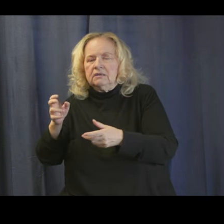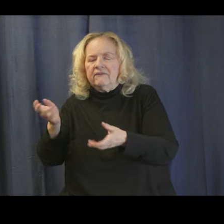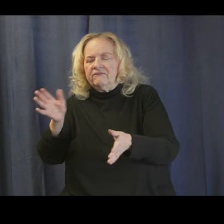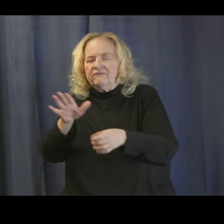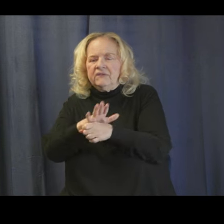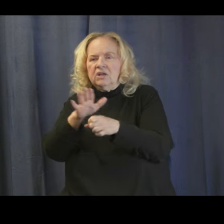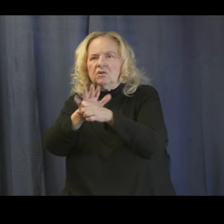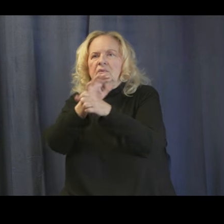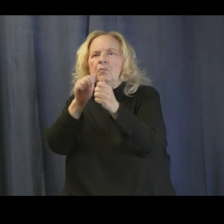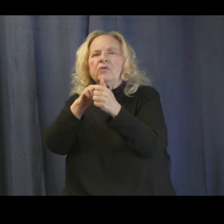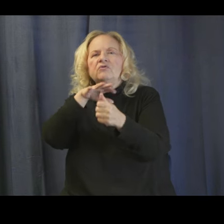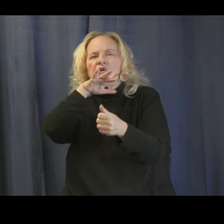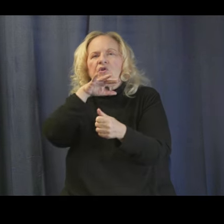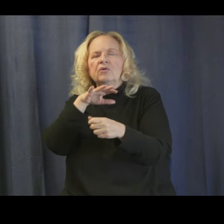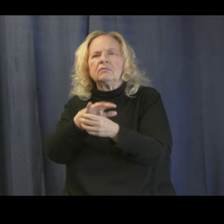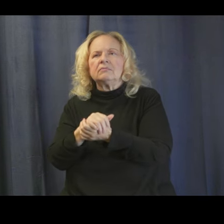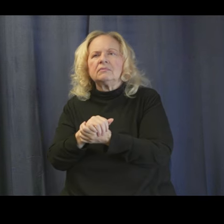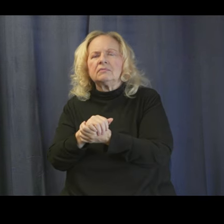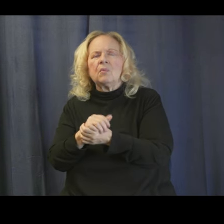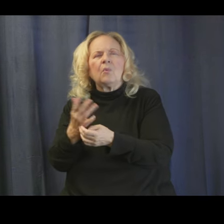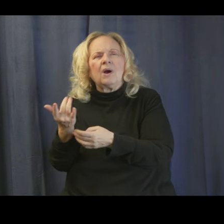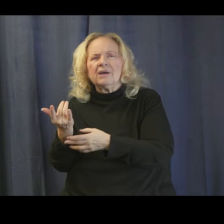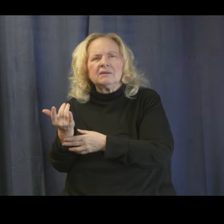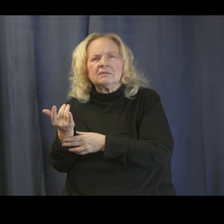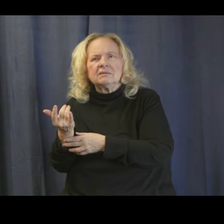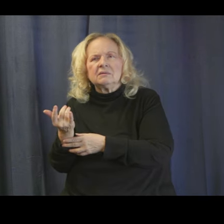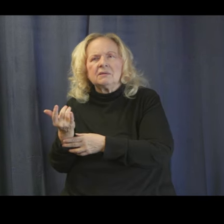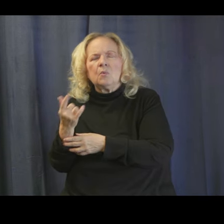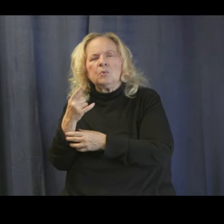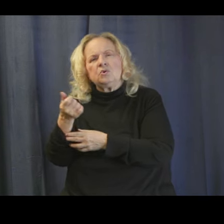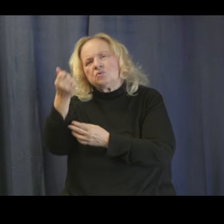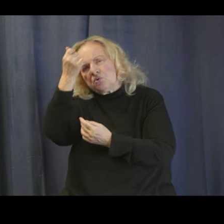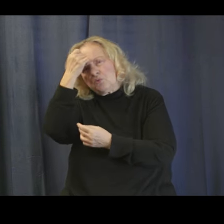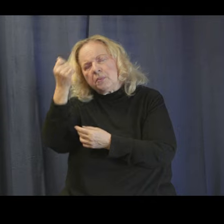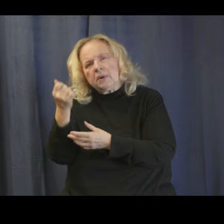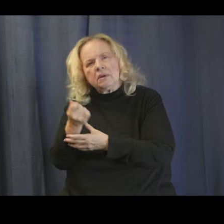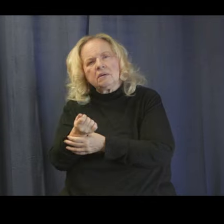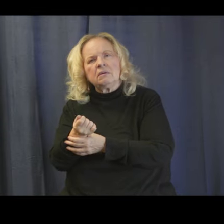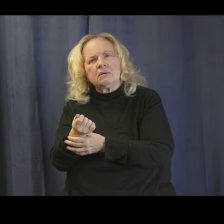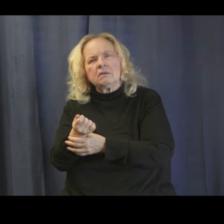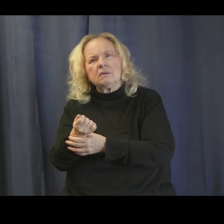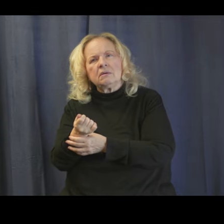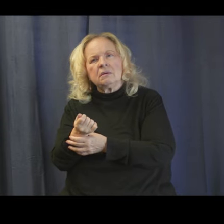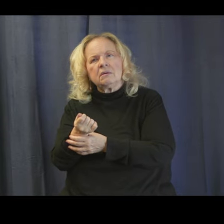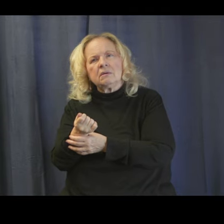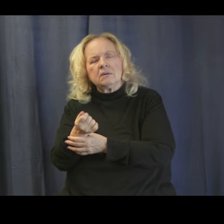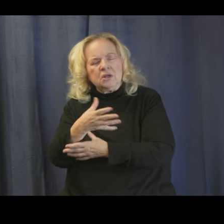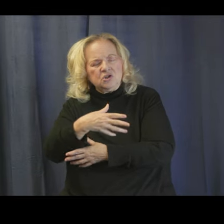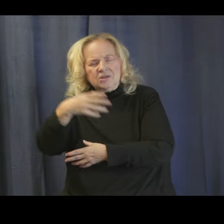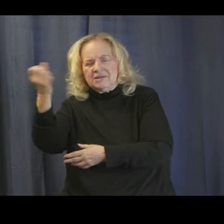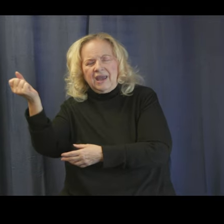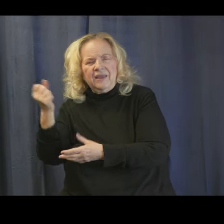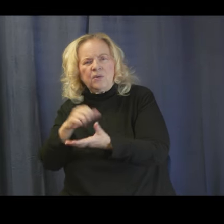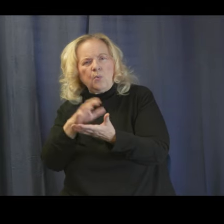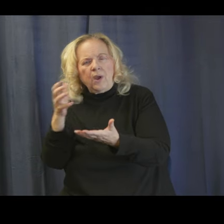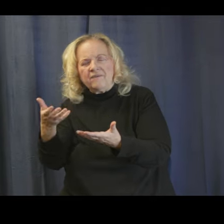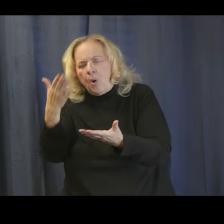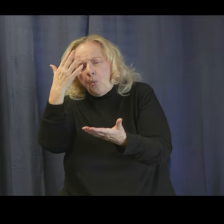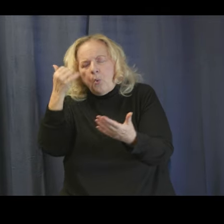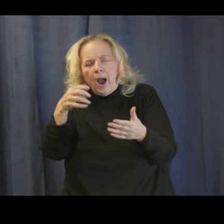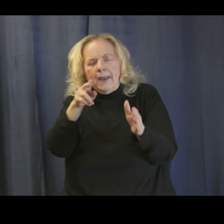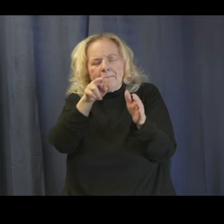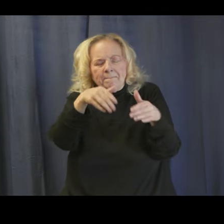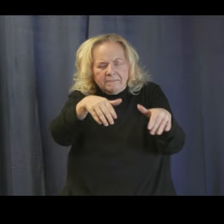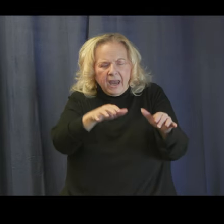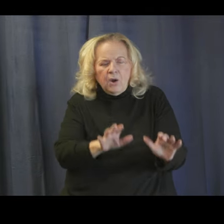stopped them and filled them with dirt. Why would you be so stupid? Why not just take over the wells? Why fill